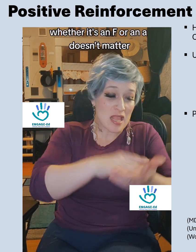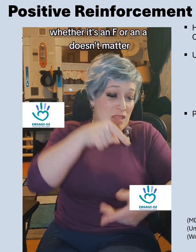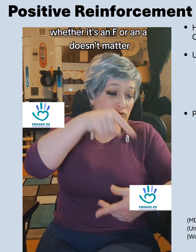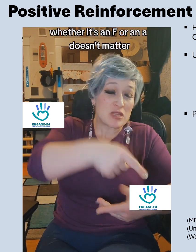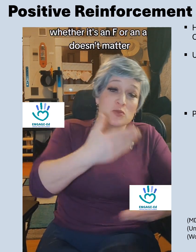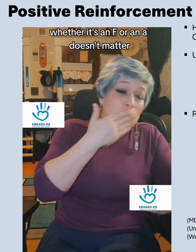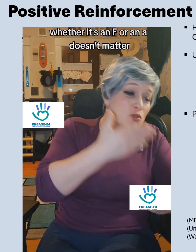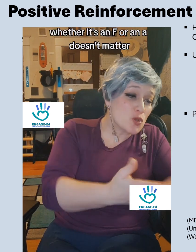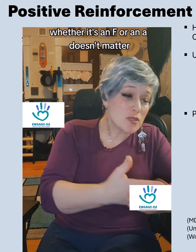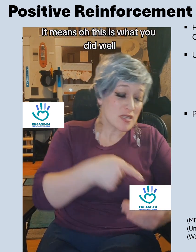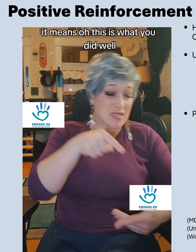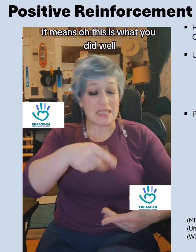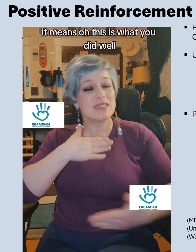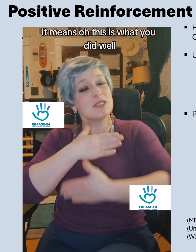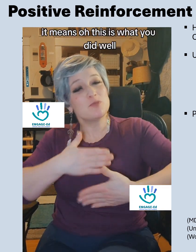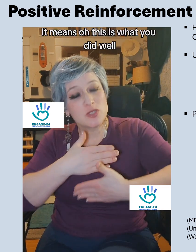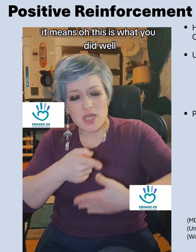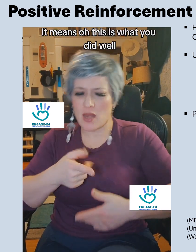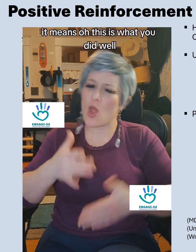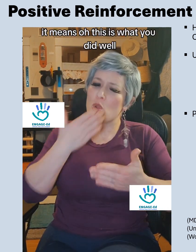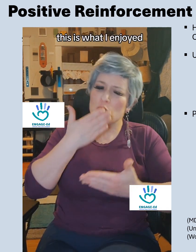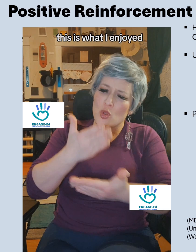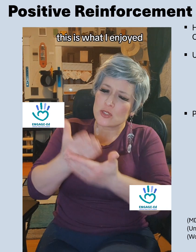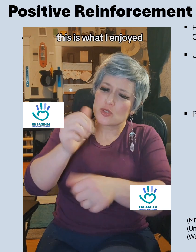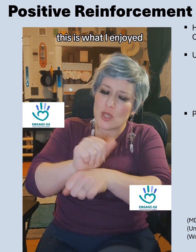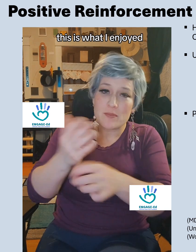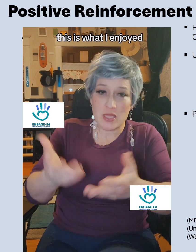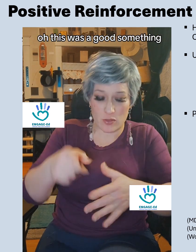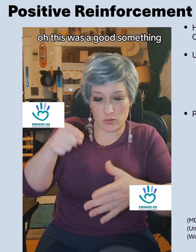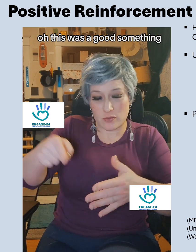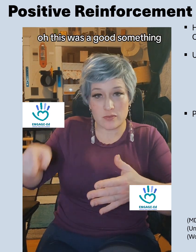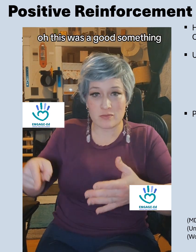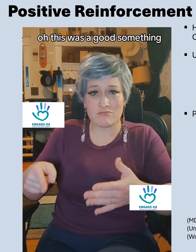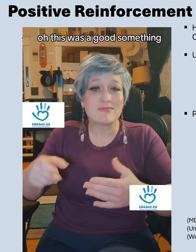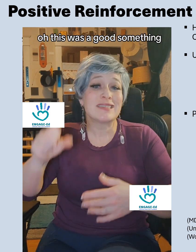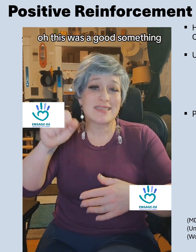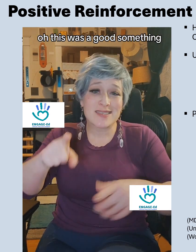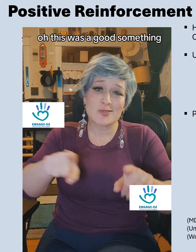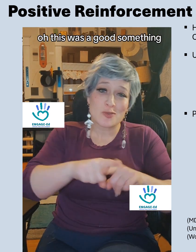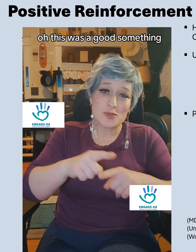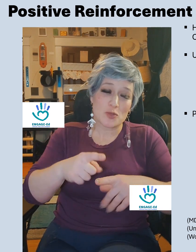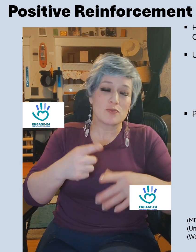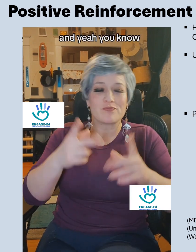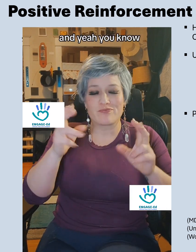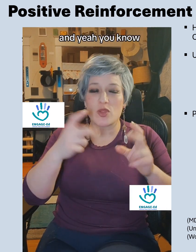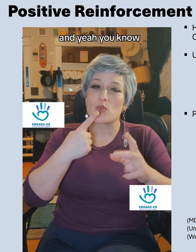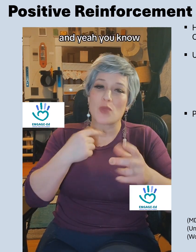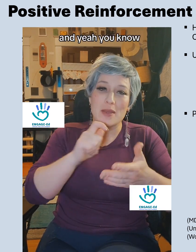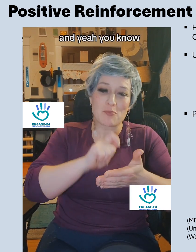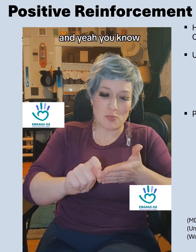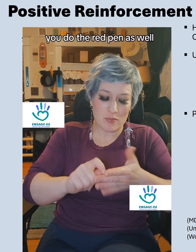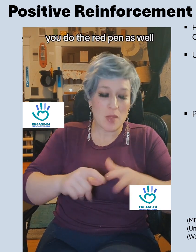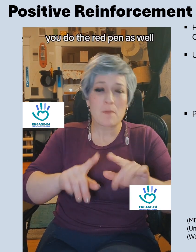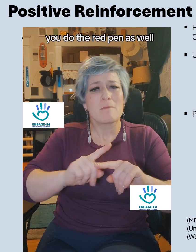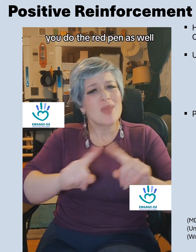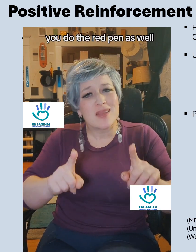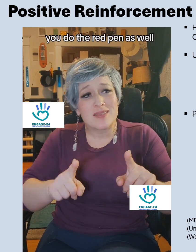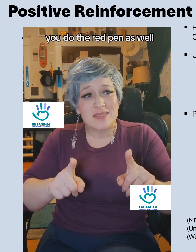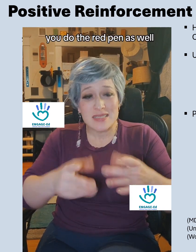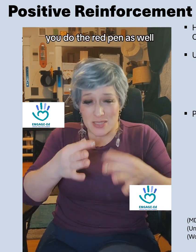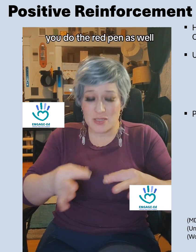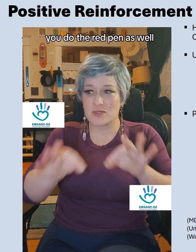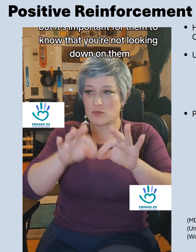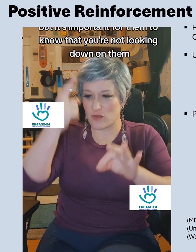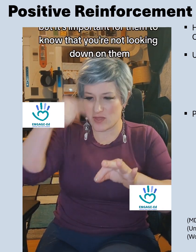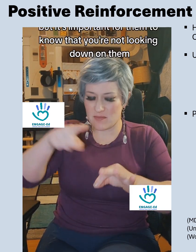an A, it doesn't matter. It means, oh, this is what you did well. This is what I enjoyed. Oh, this was a good something. And yeah, you do the red pen